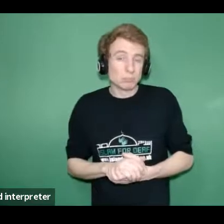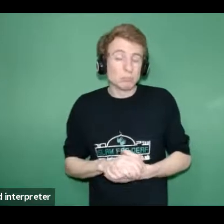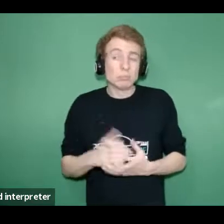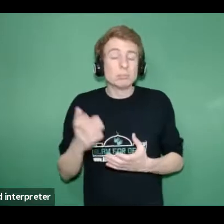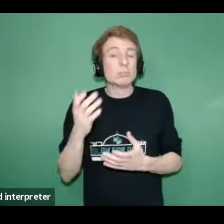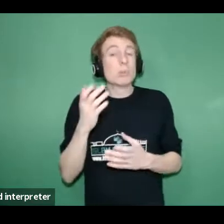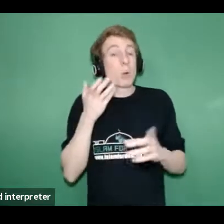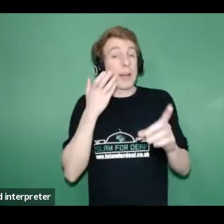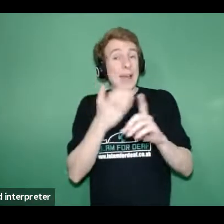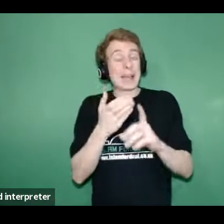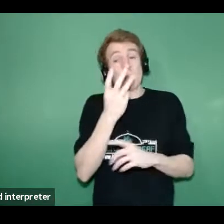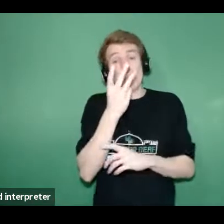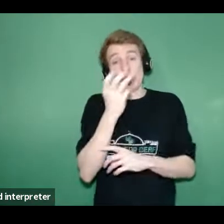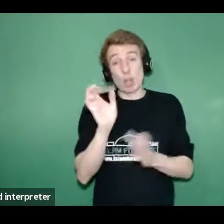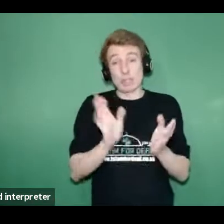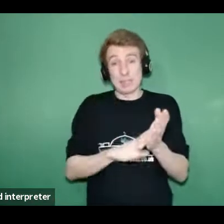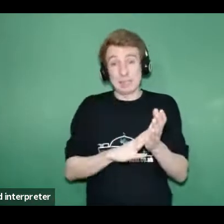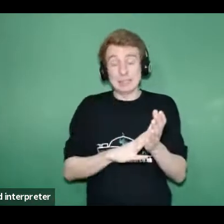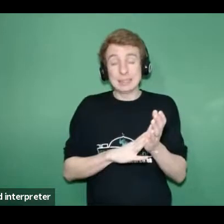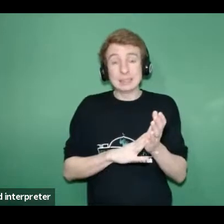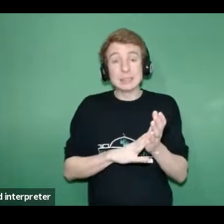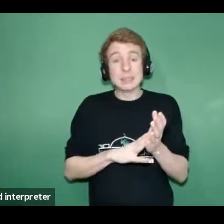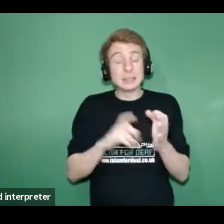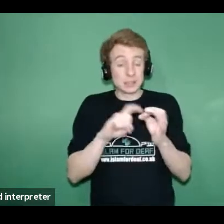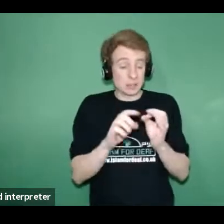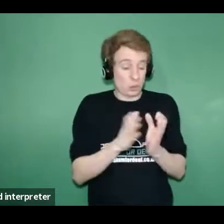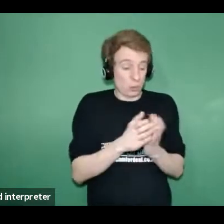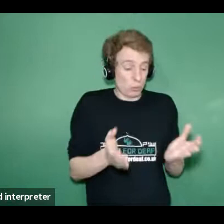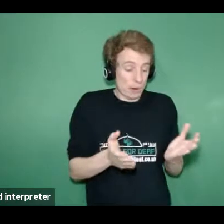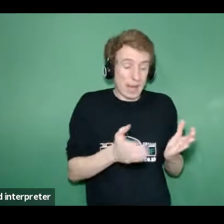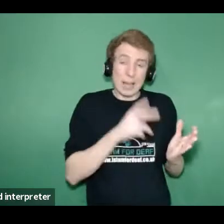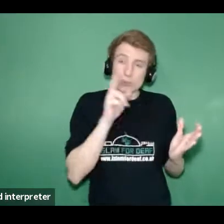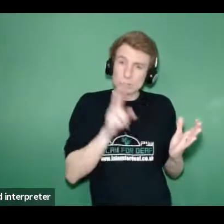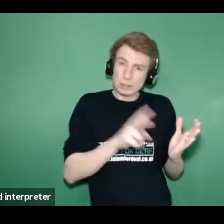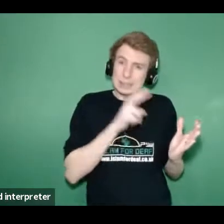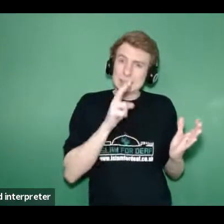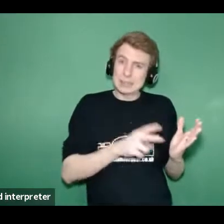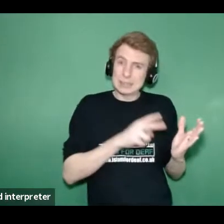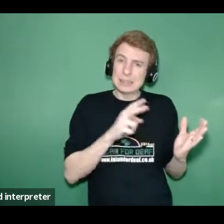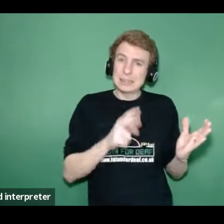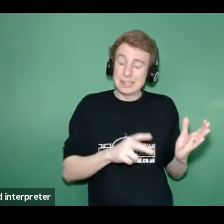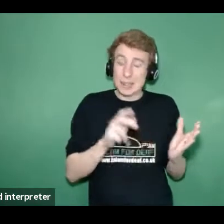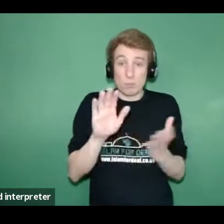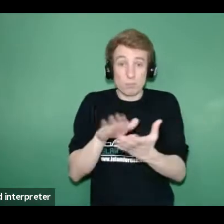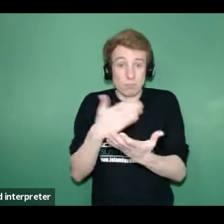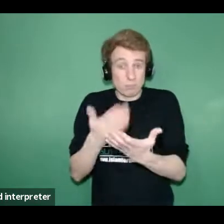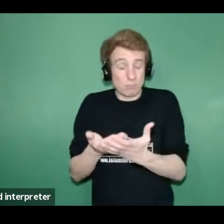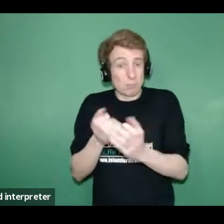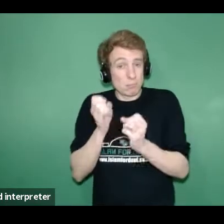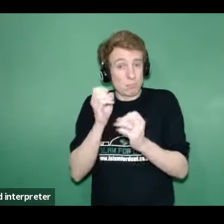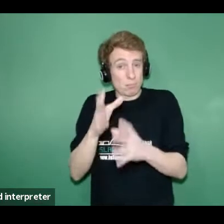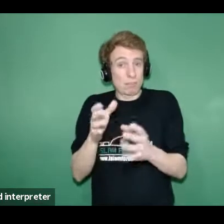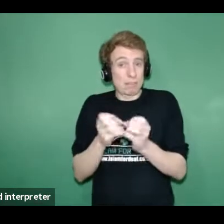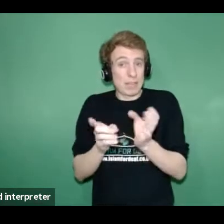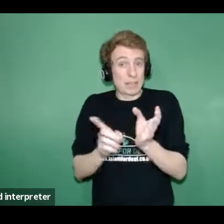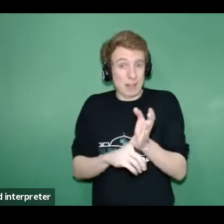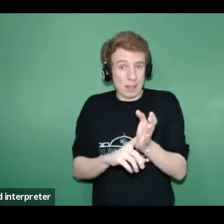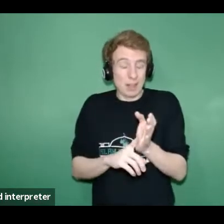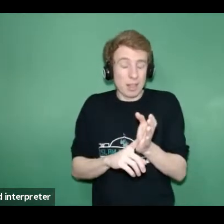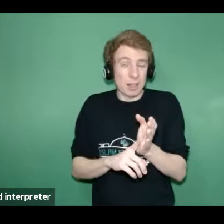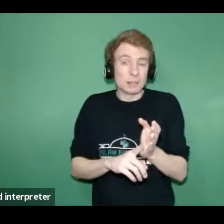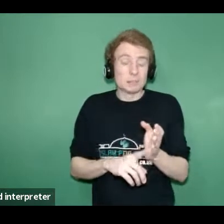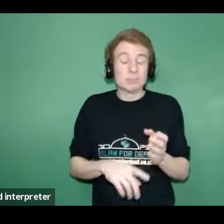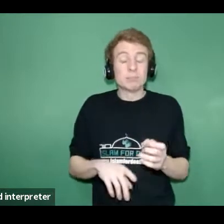half hour of recitation of the Quran that will be translated into sign language,